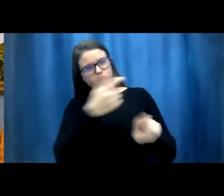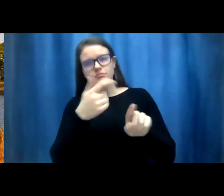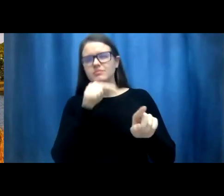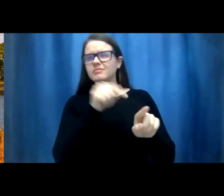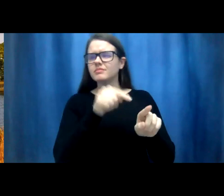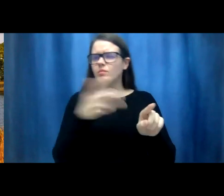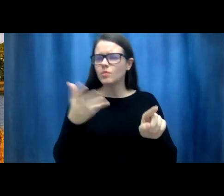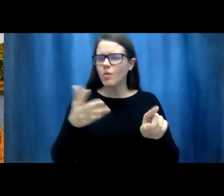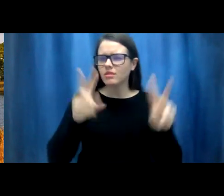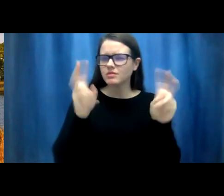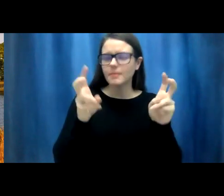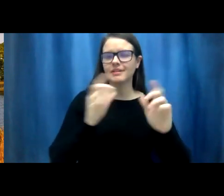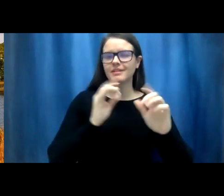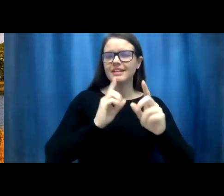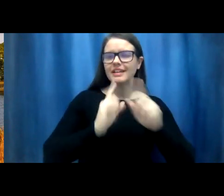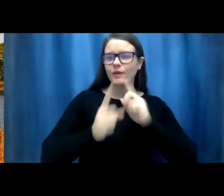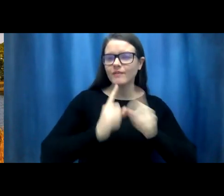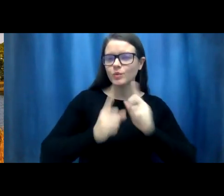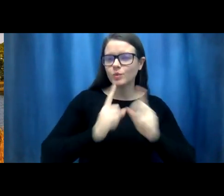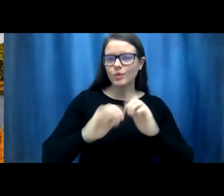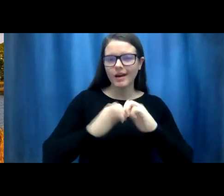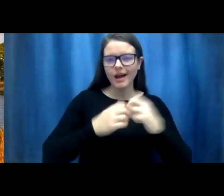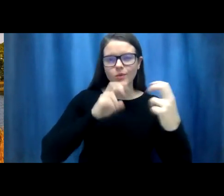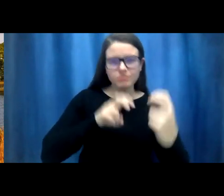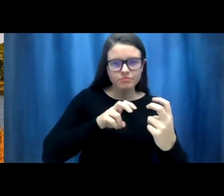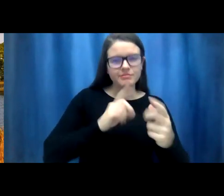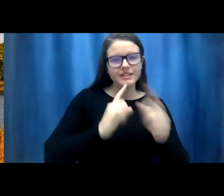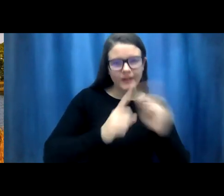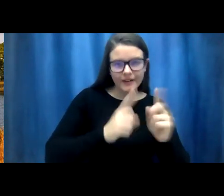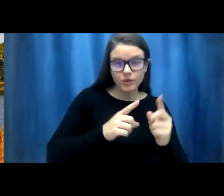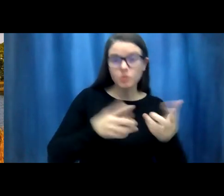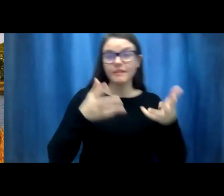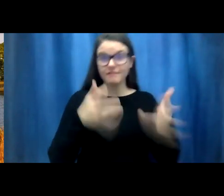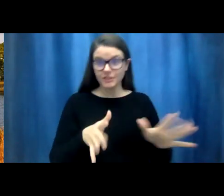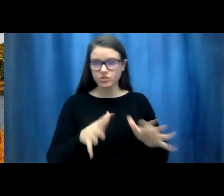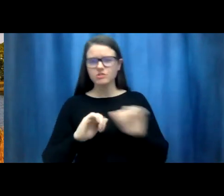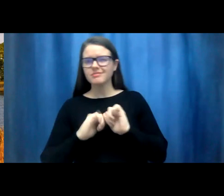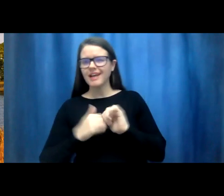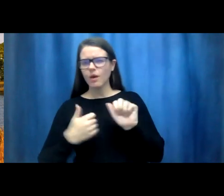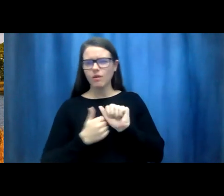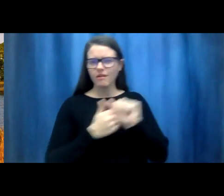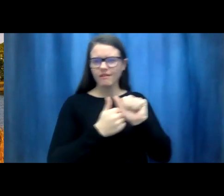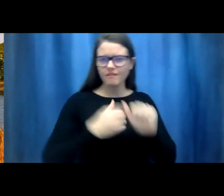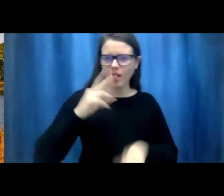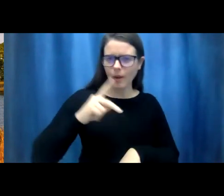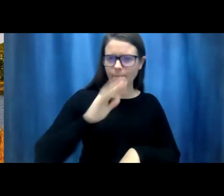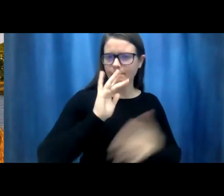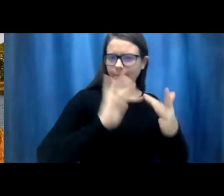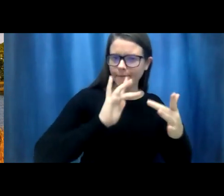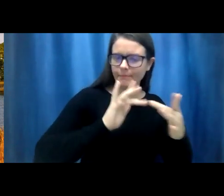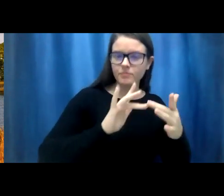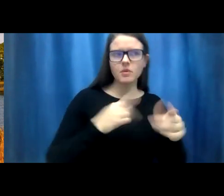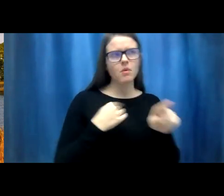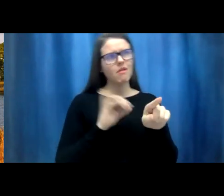interview and how to follow up on interviews. And we thought it actually could be developed into a